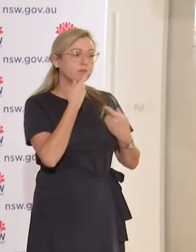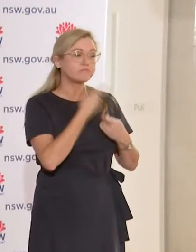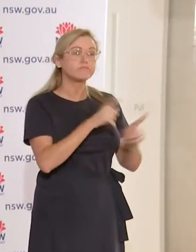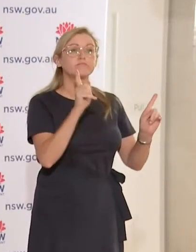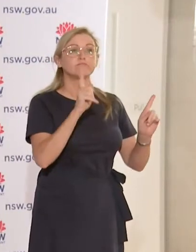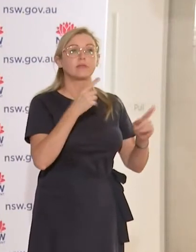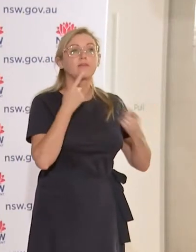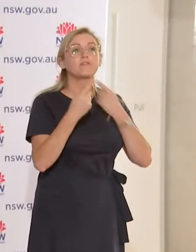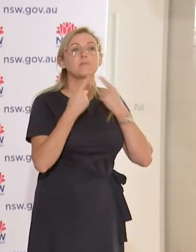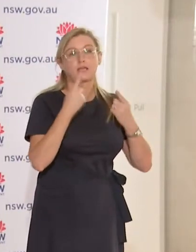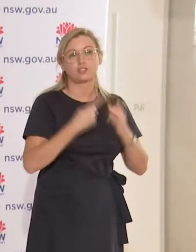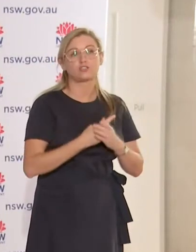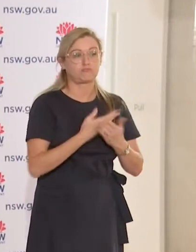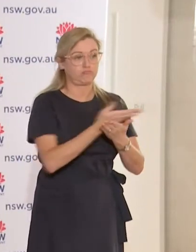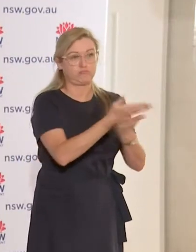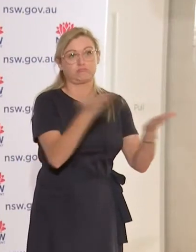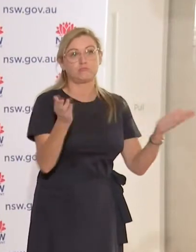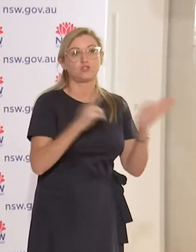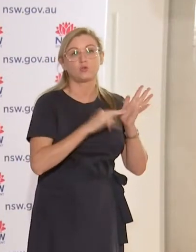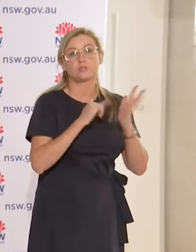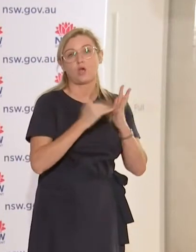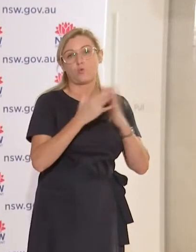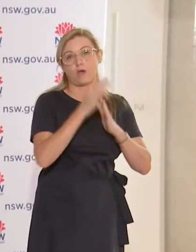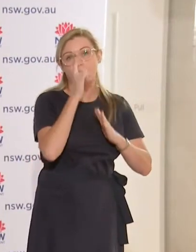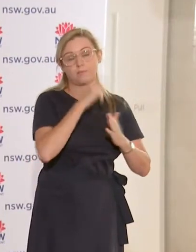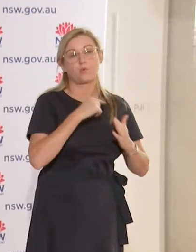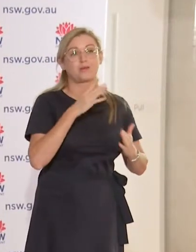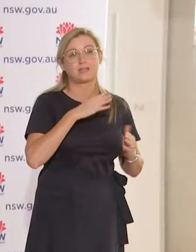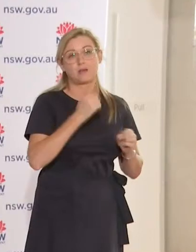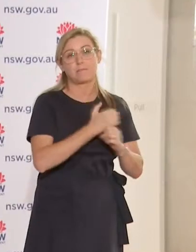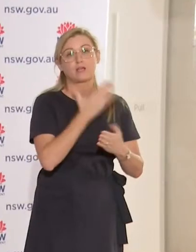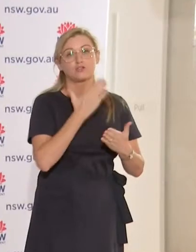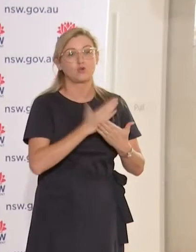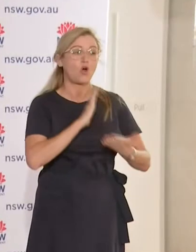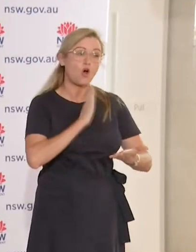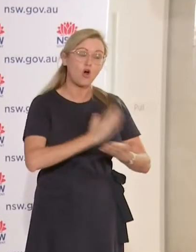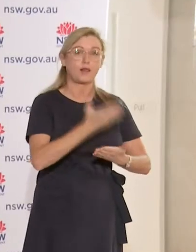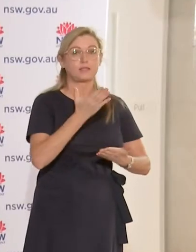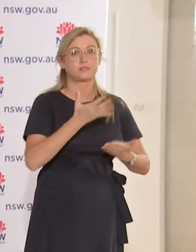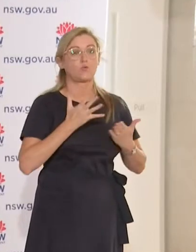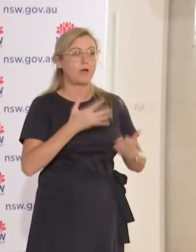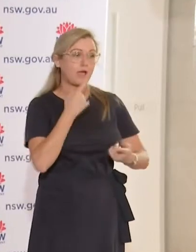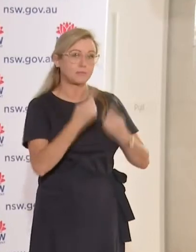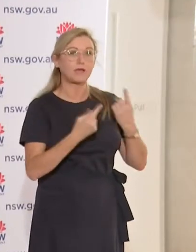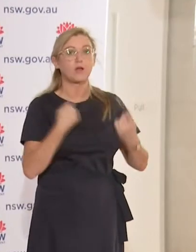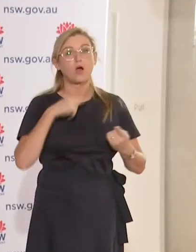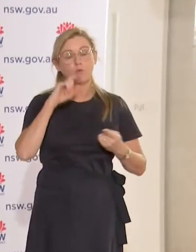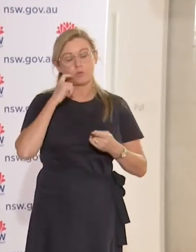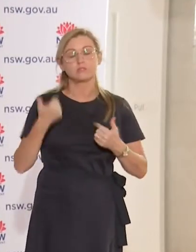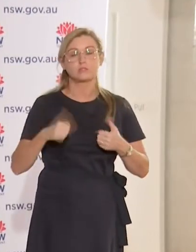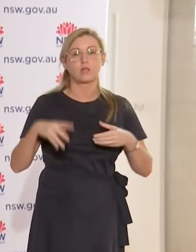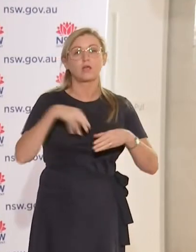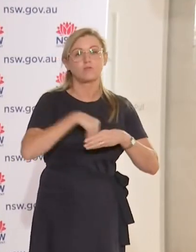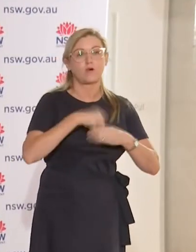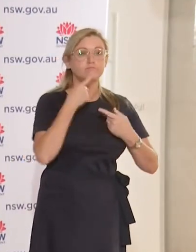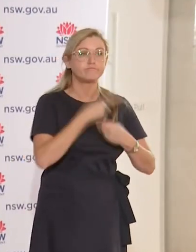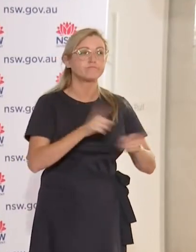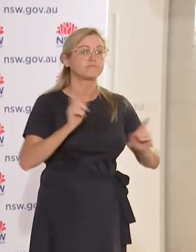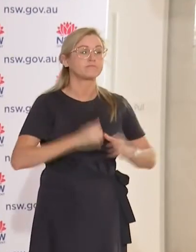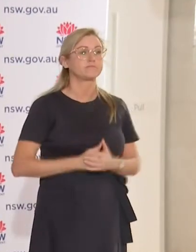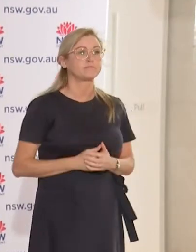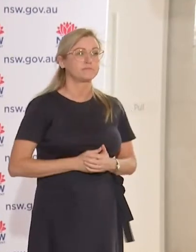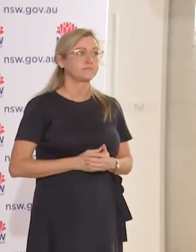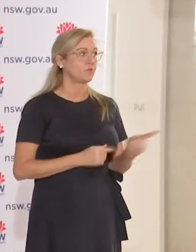provide information to the community in a transparent way, and I'll participate in those processes. Dr. Chant, today